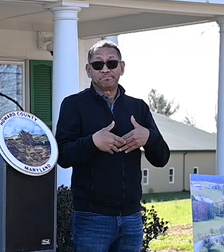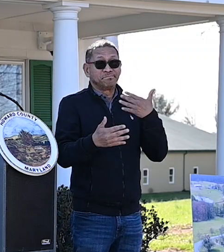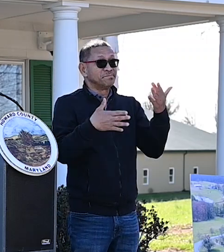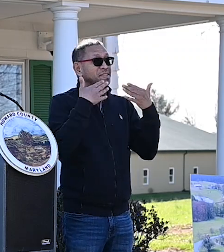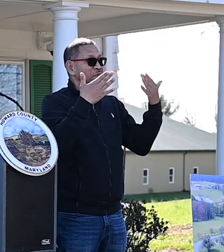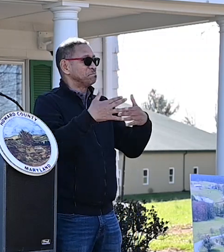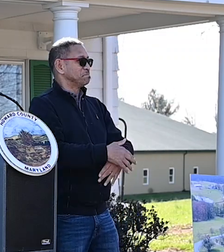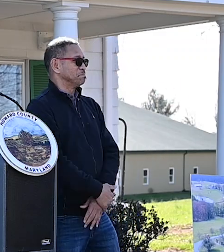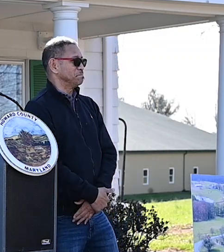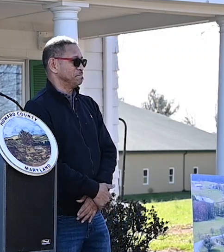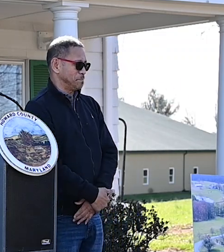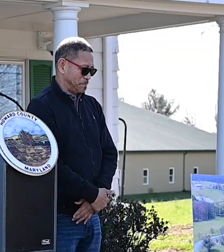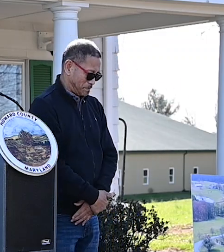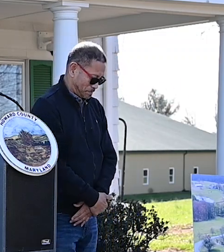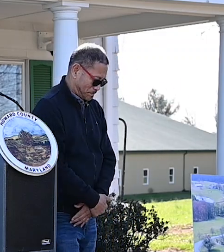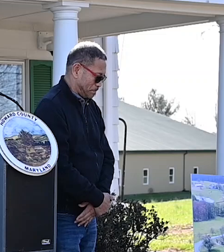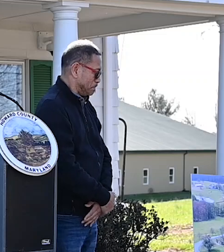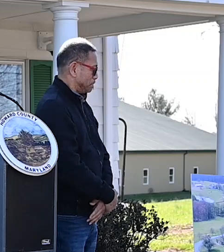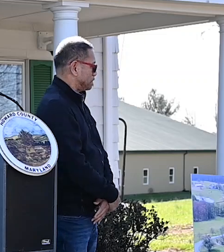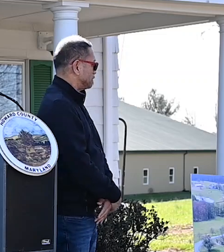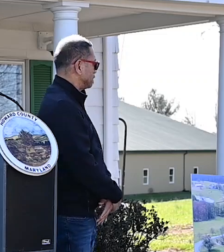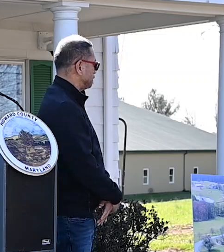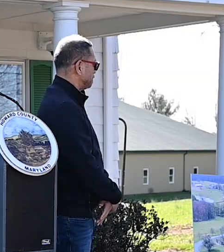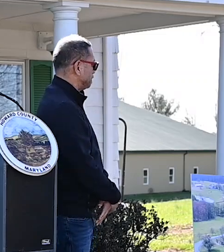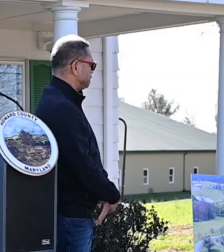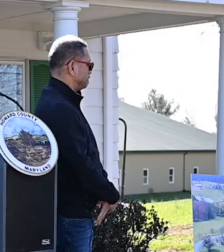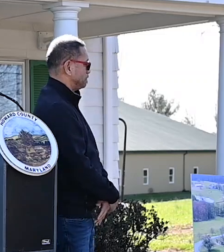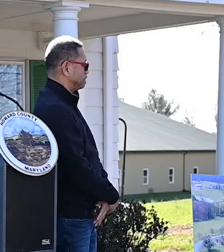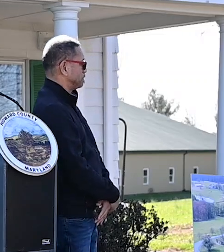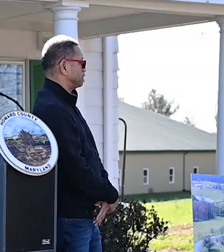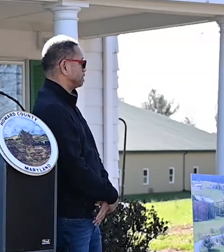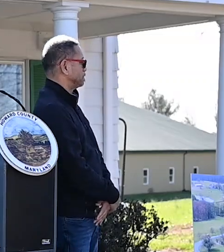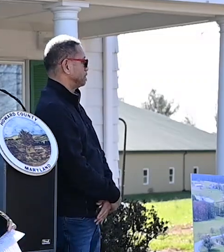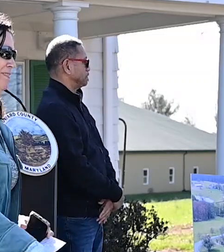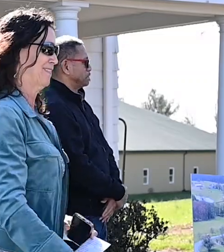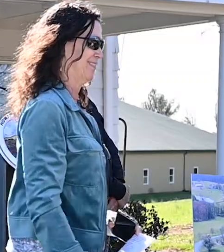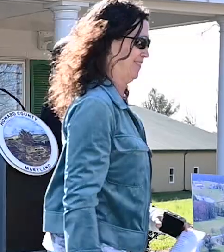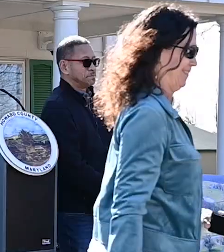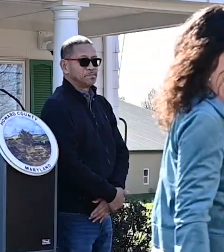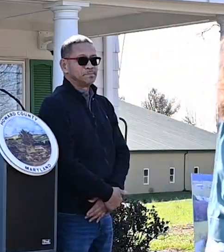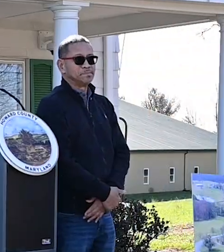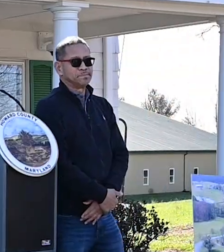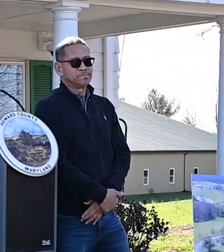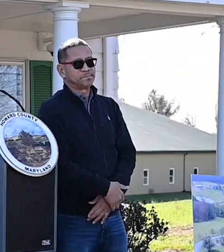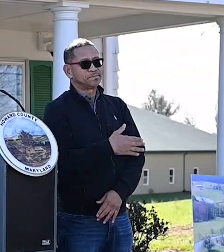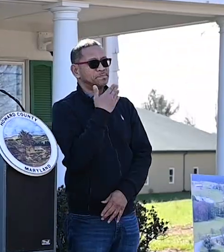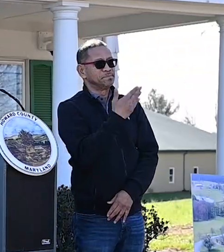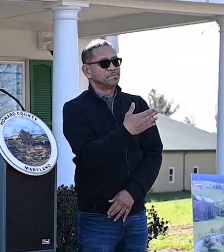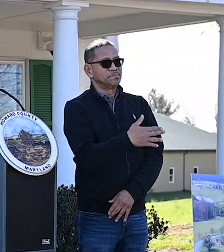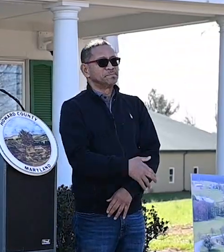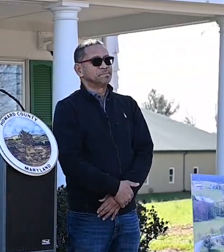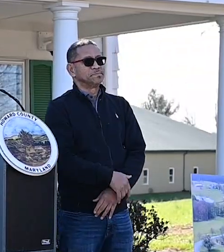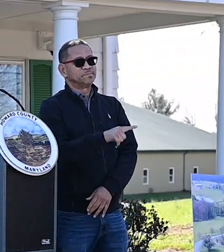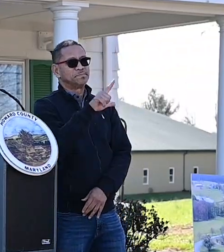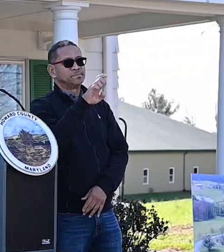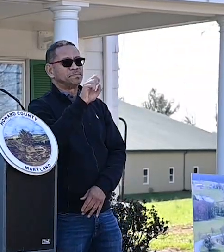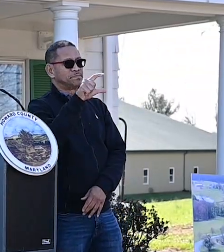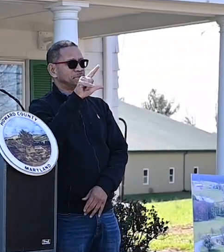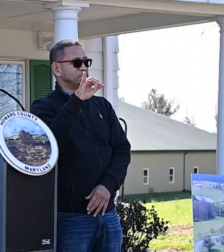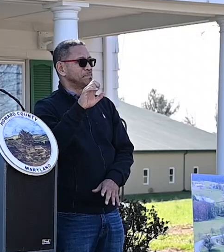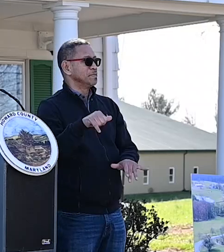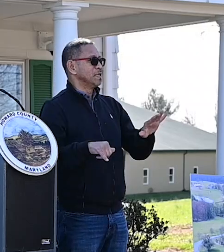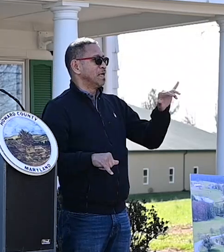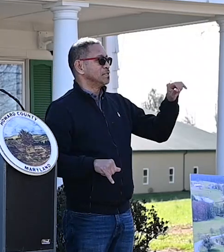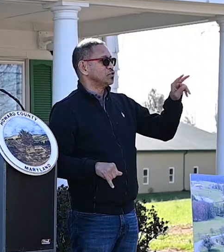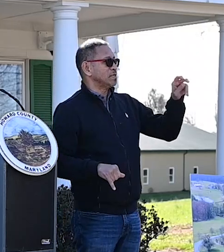thank you all. Thank you, Leslie Bauer. Our next speaker is